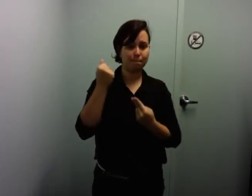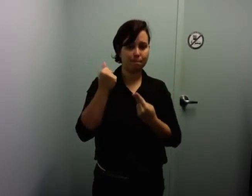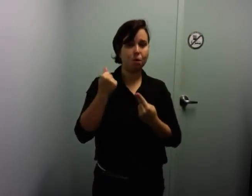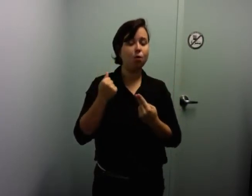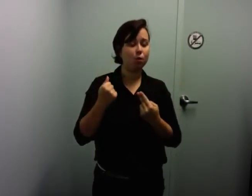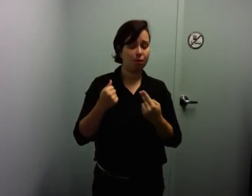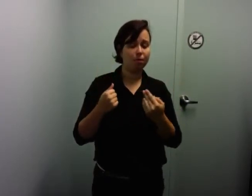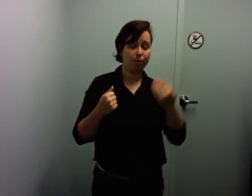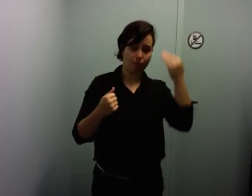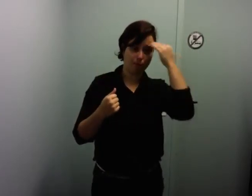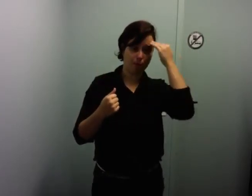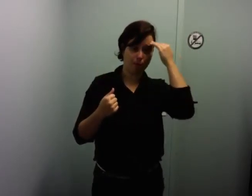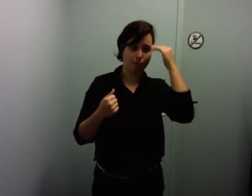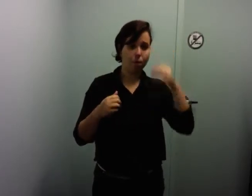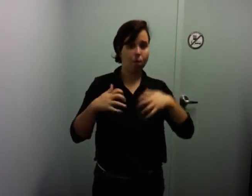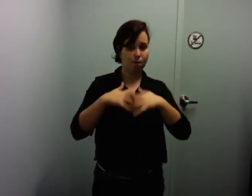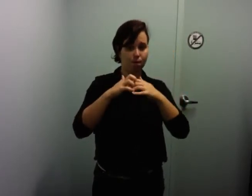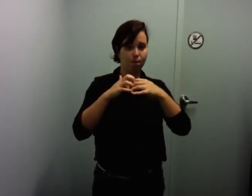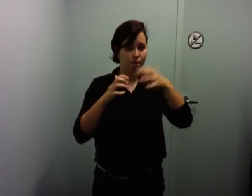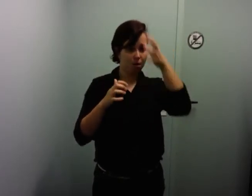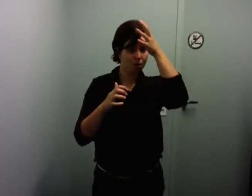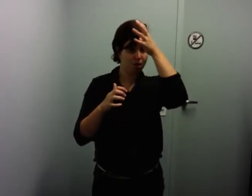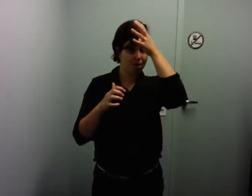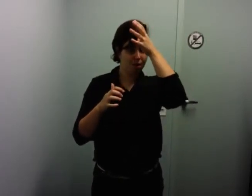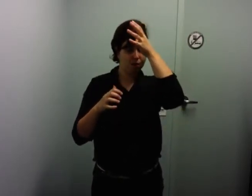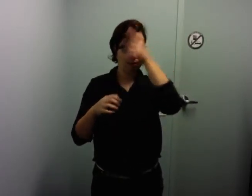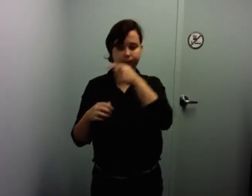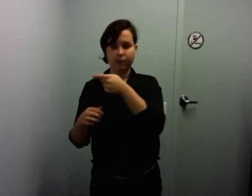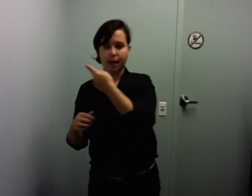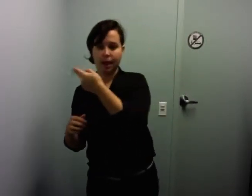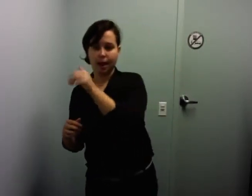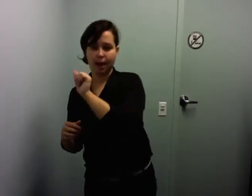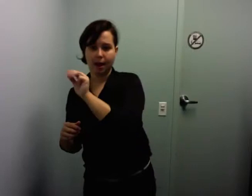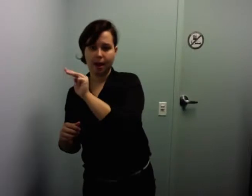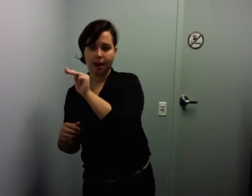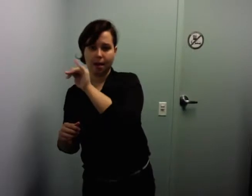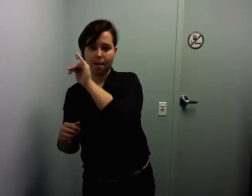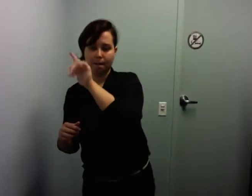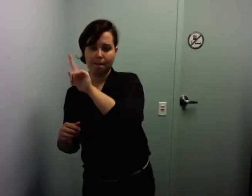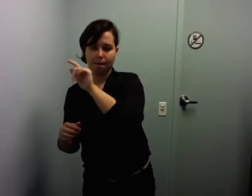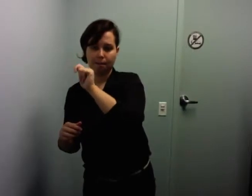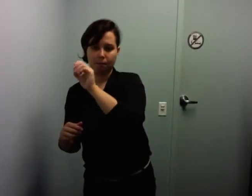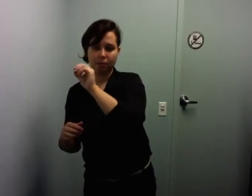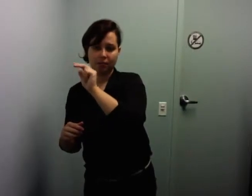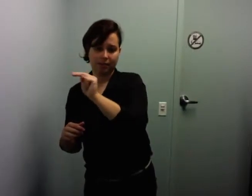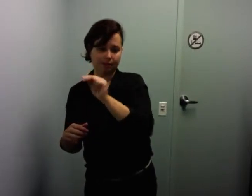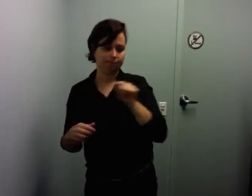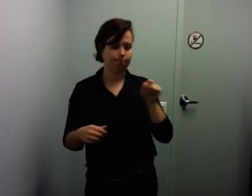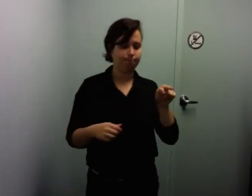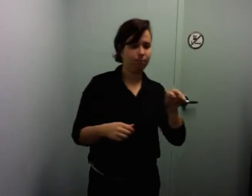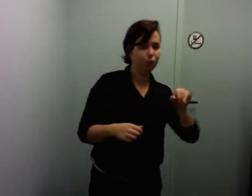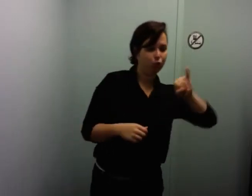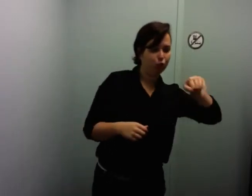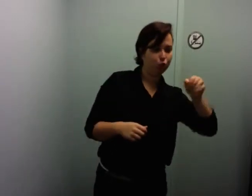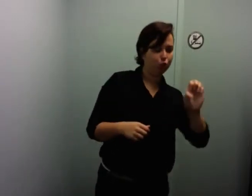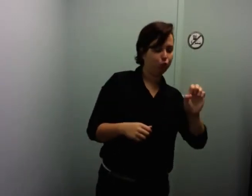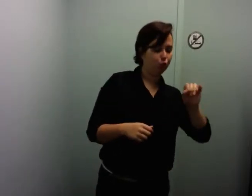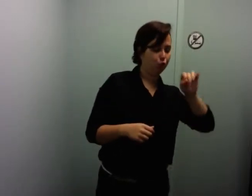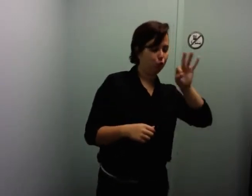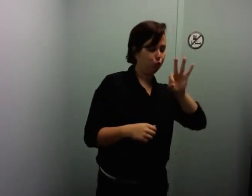Hamilton and Jefferson. Hamilton, coming from a commercial background, going to the state of New York and